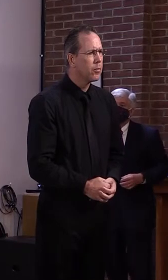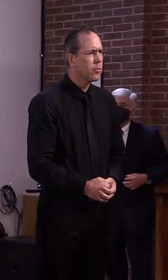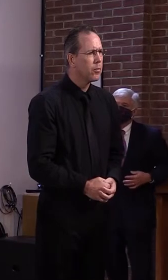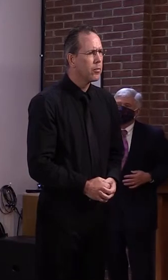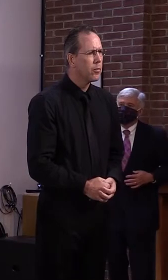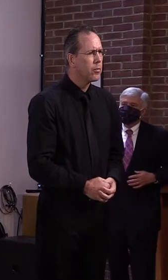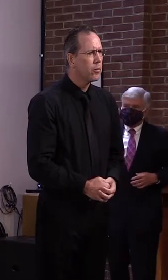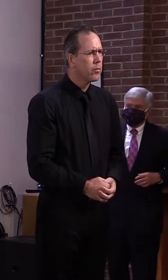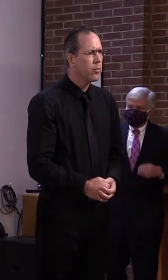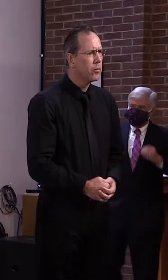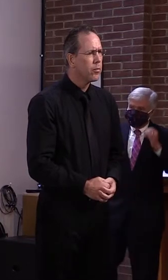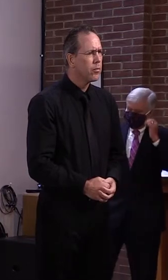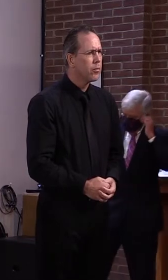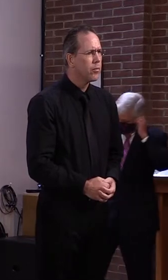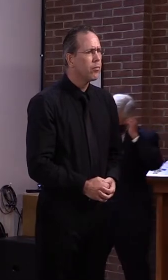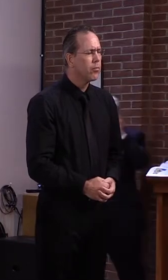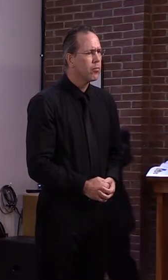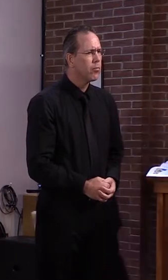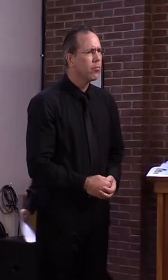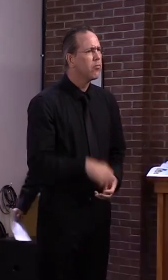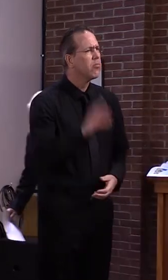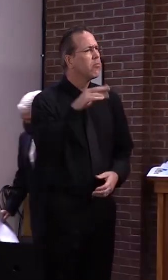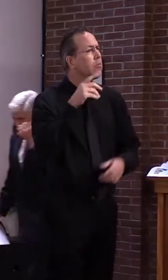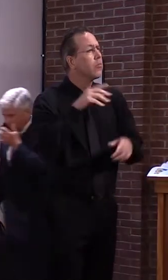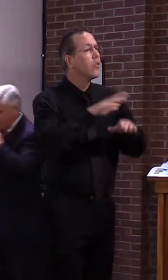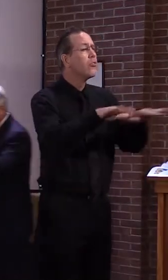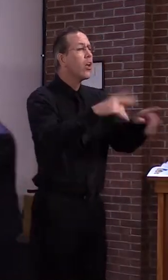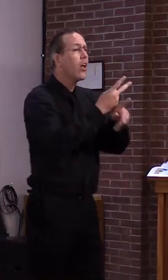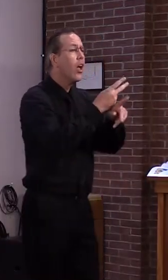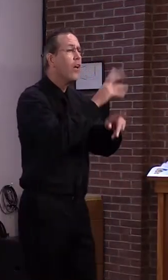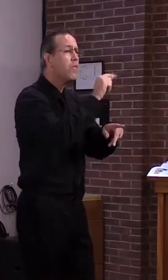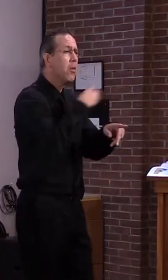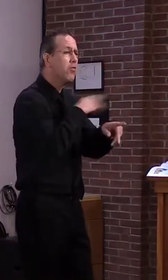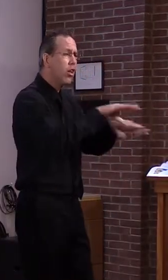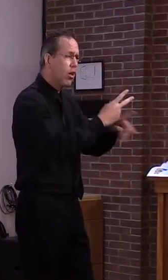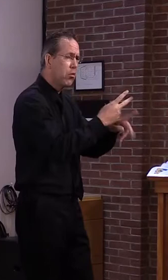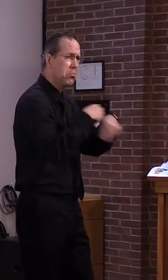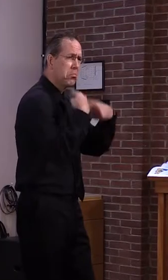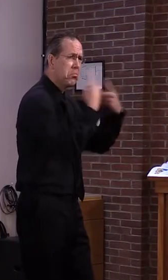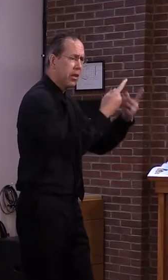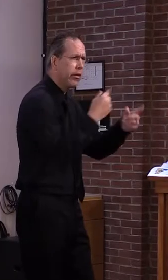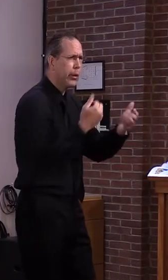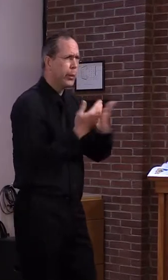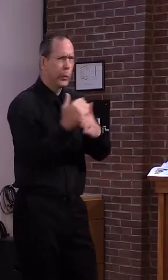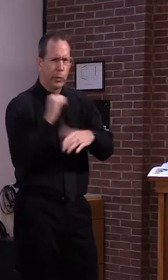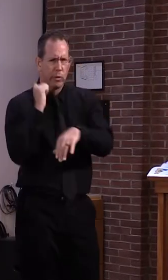The child care hubs? Yeah. Yeah. Secretary Smith.